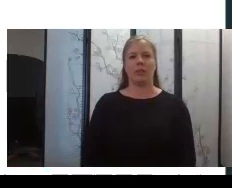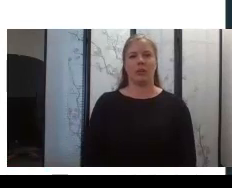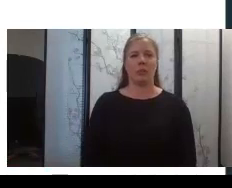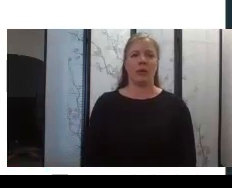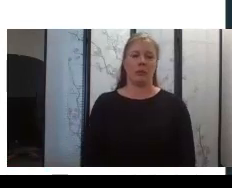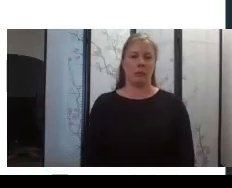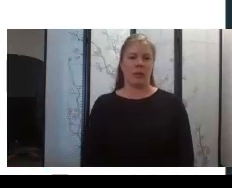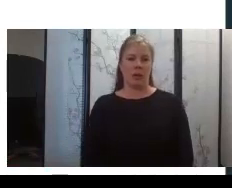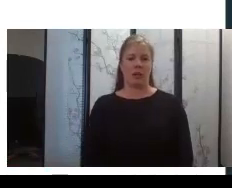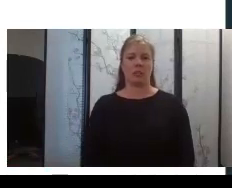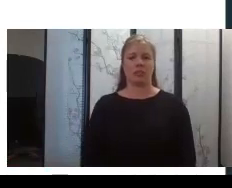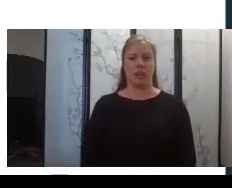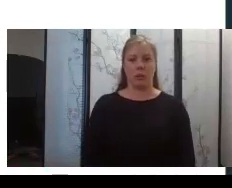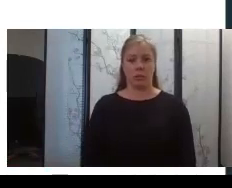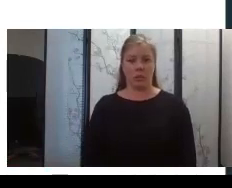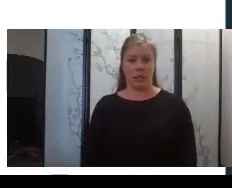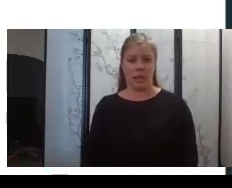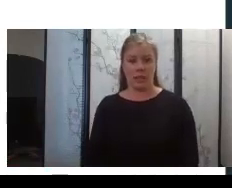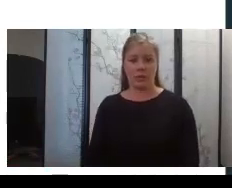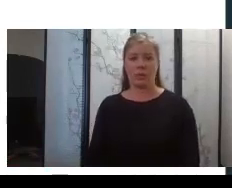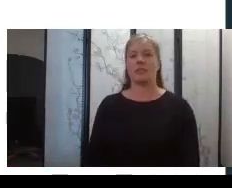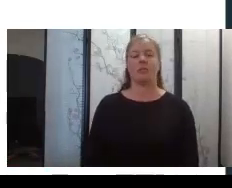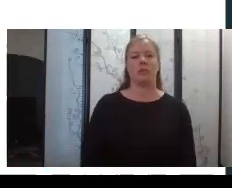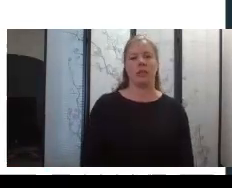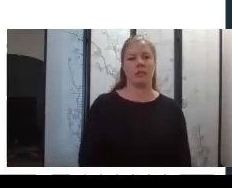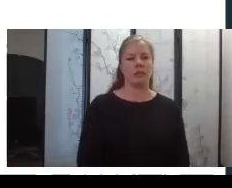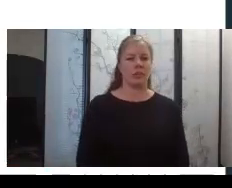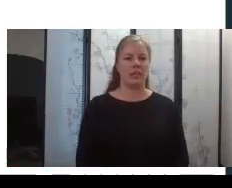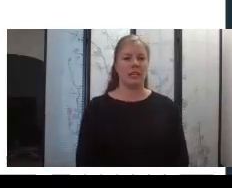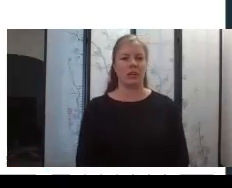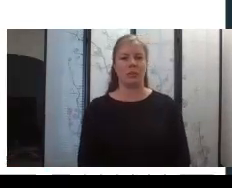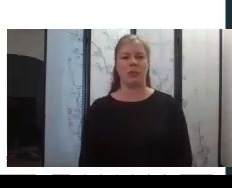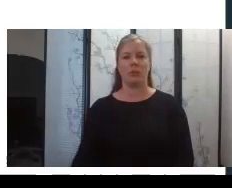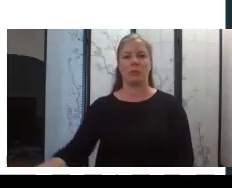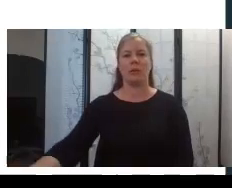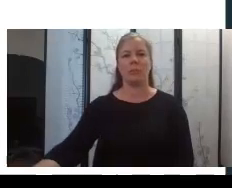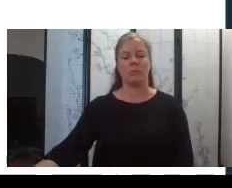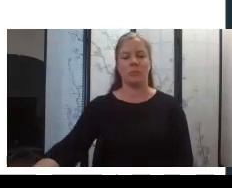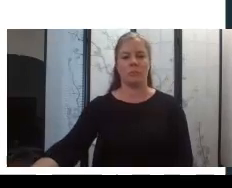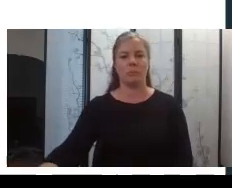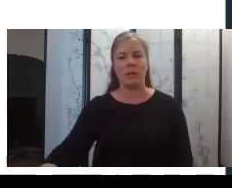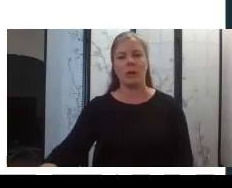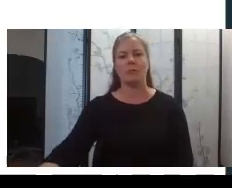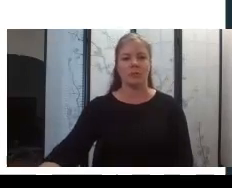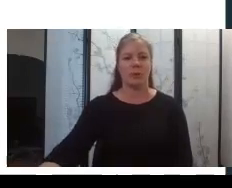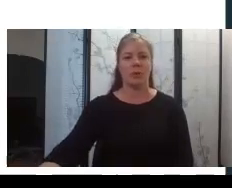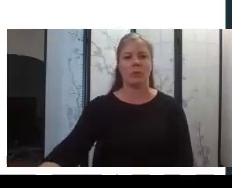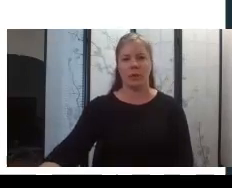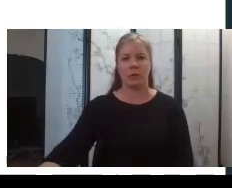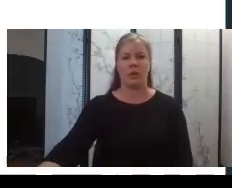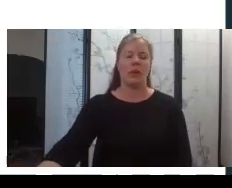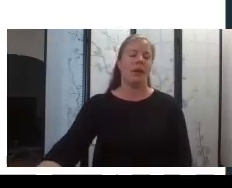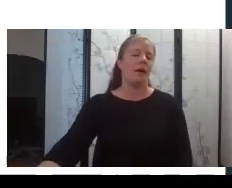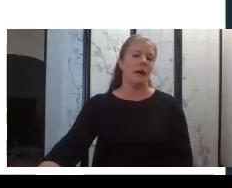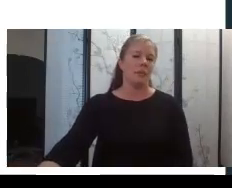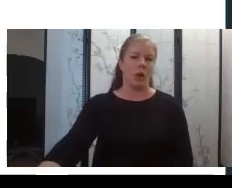be familiar with what our English grammar looks like, right? So if you look at the screen here, we're pretty comfortable